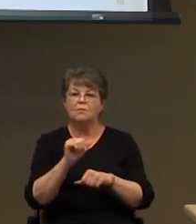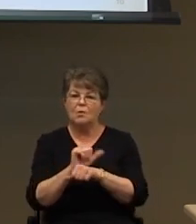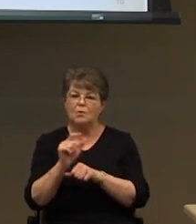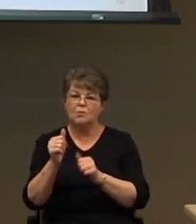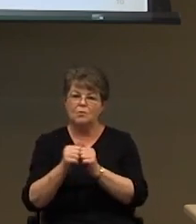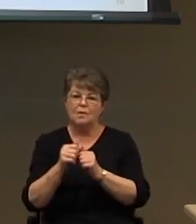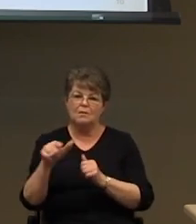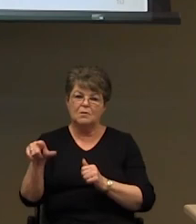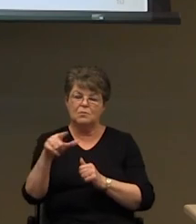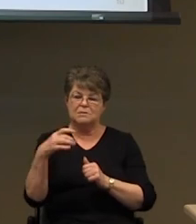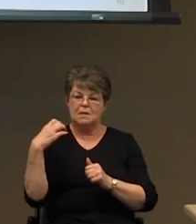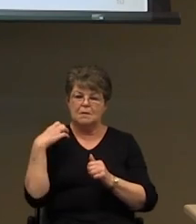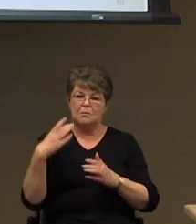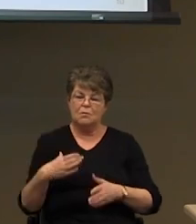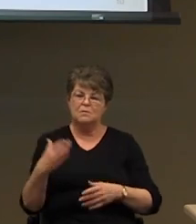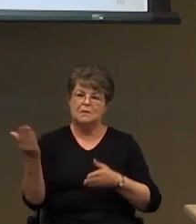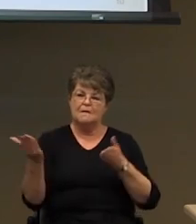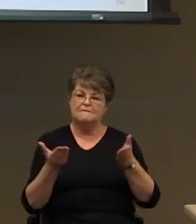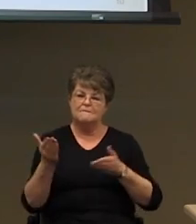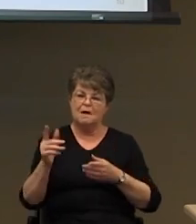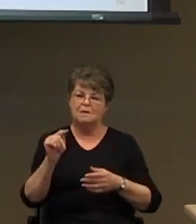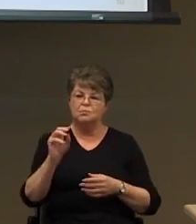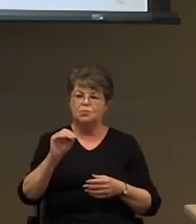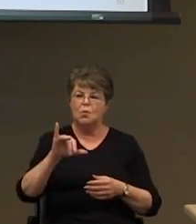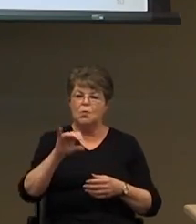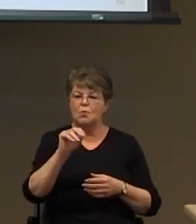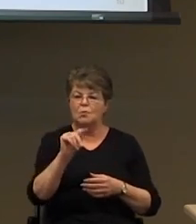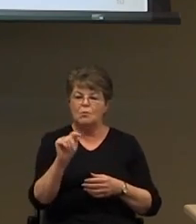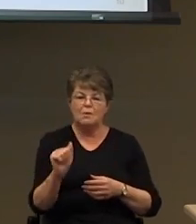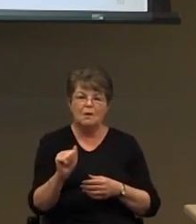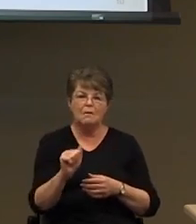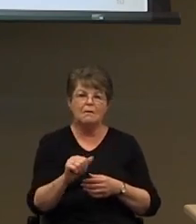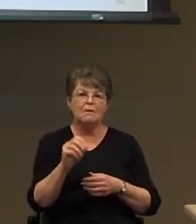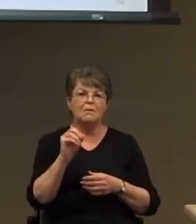and inviting Toyota or someone else or